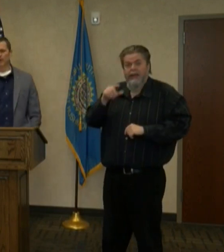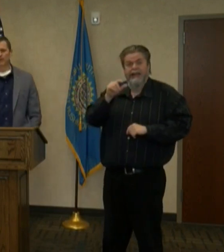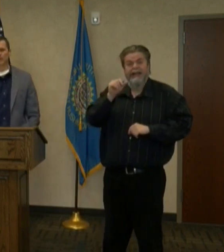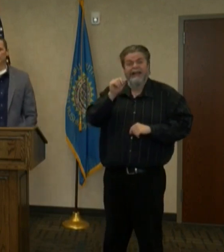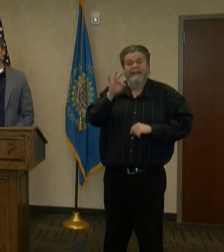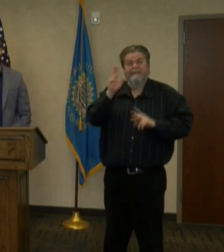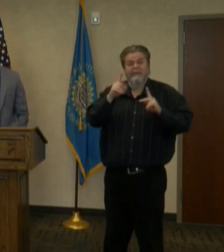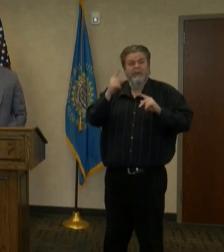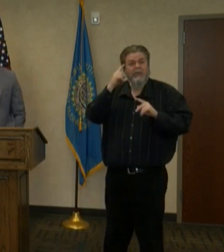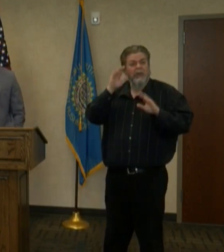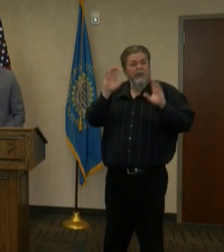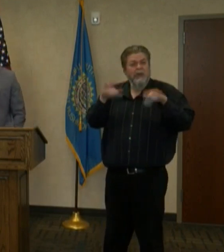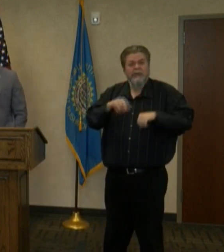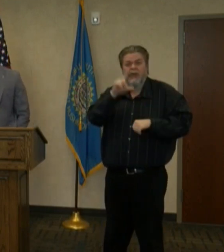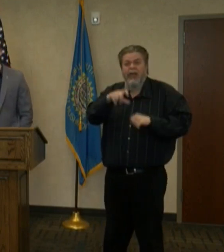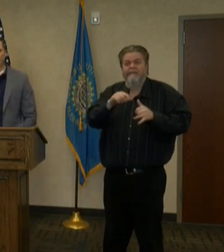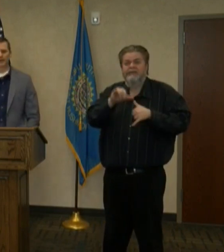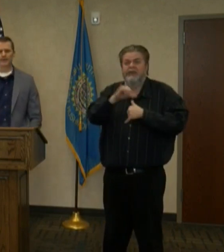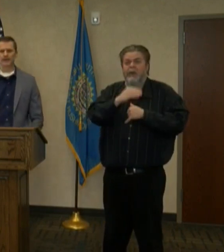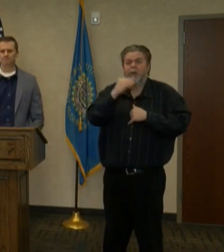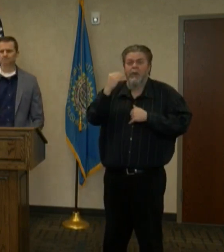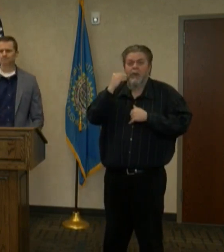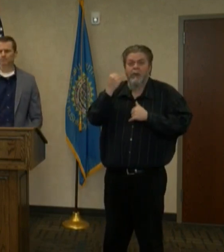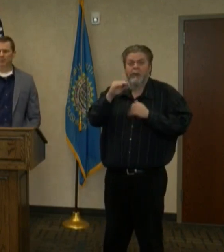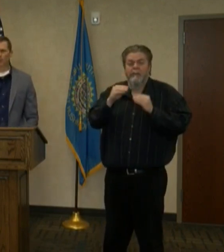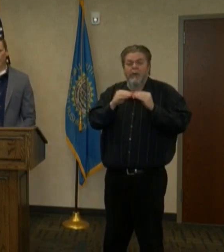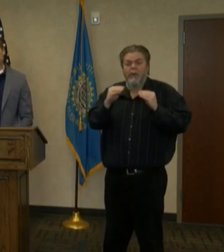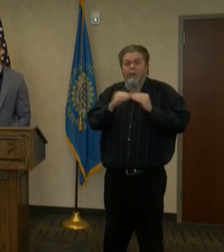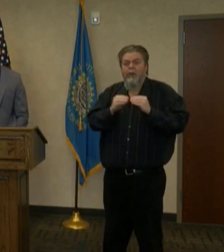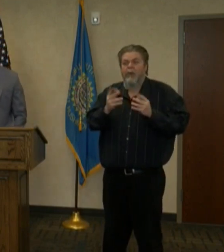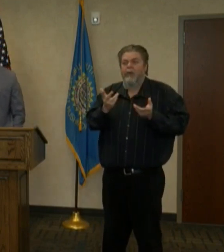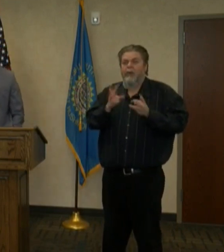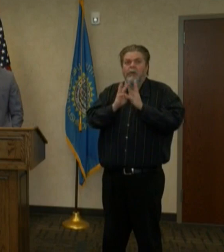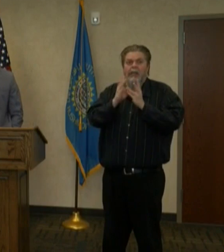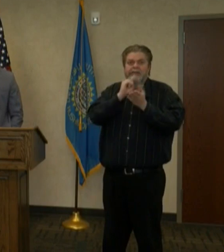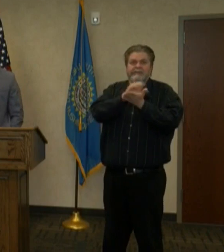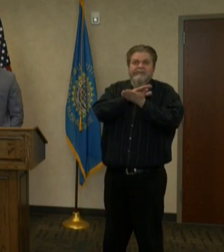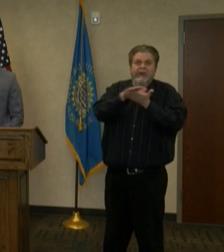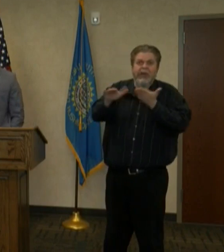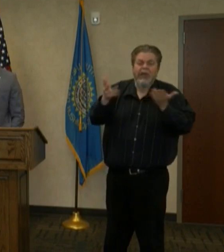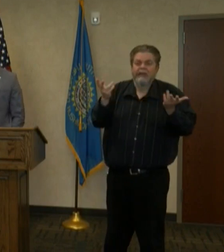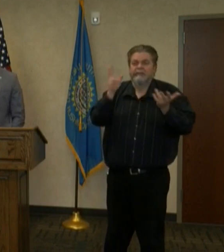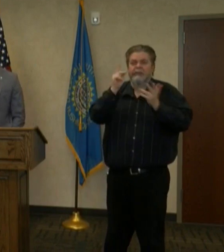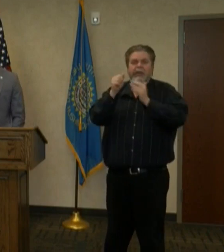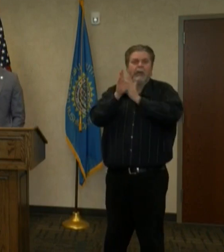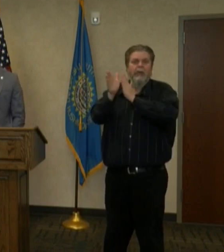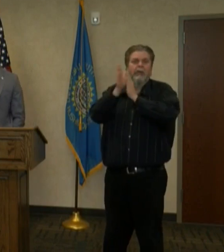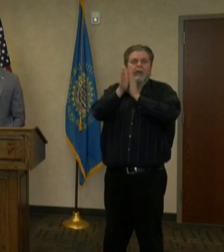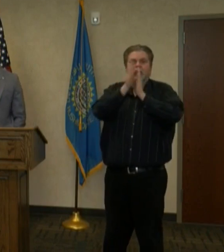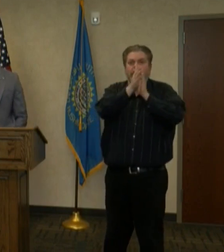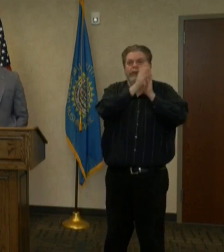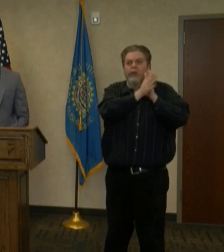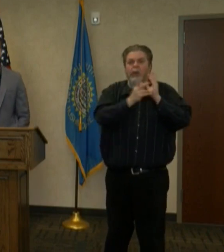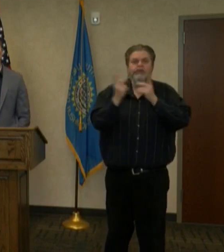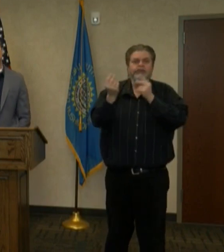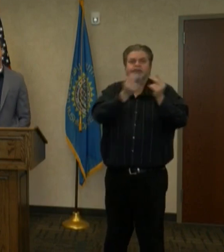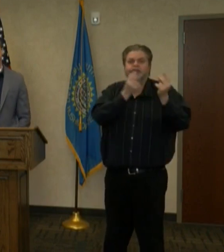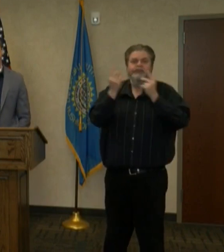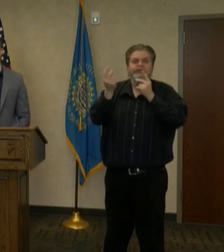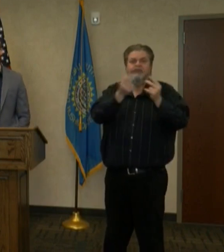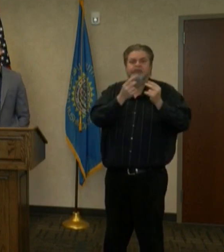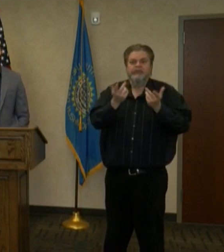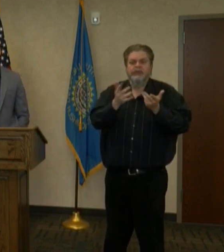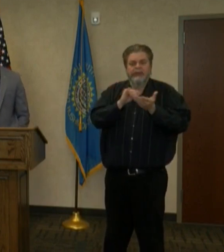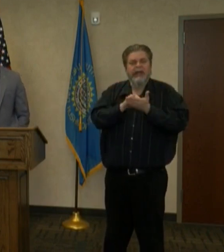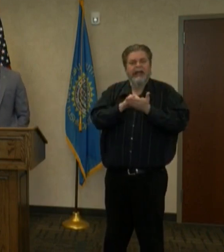we aren't going to do a stay-at-home ordinance anymore, and weather's nice, so people should get outside, and those